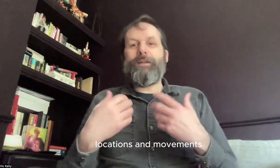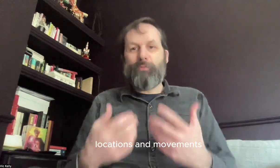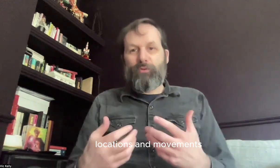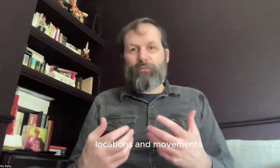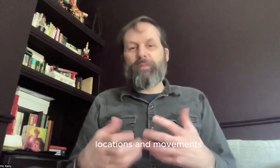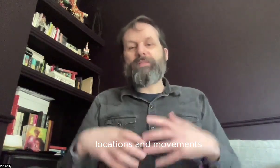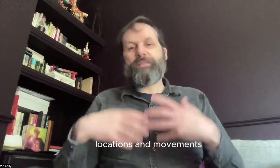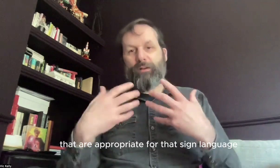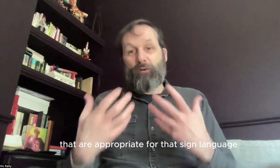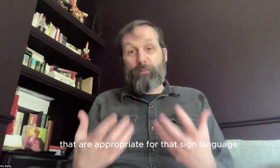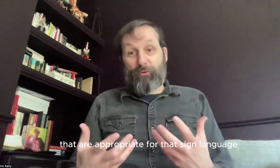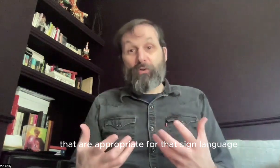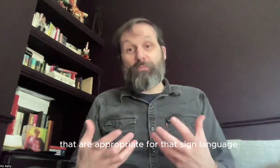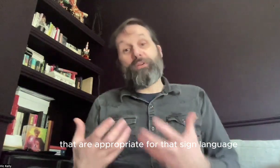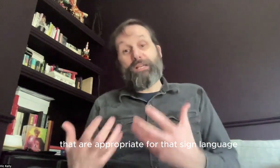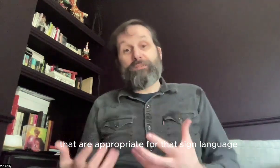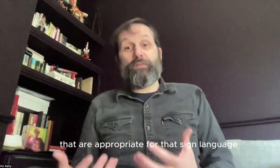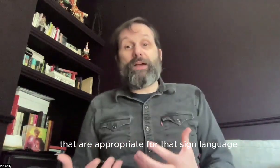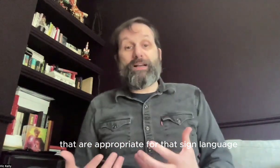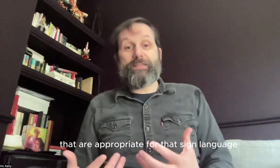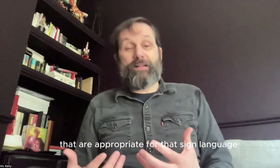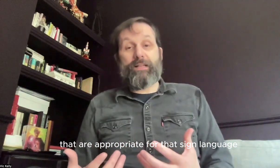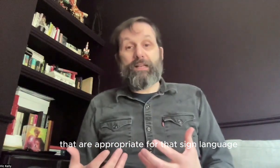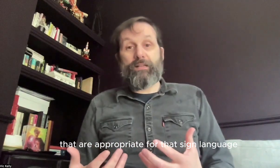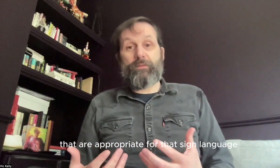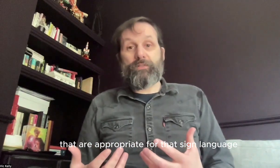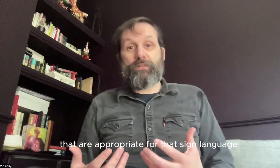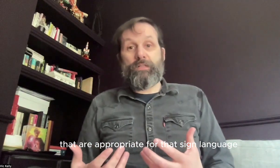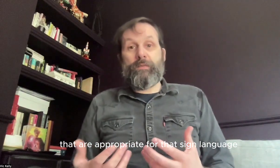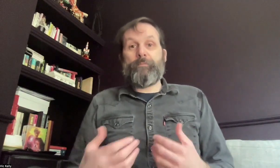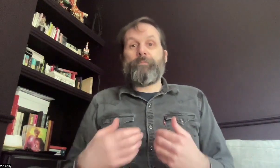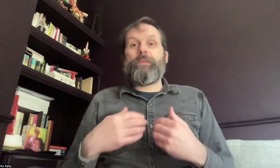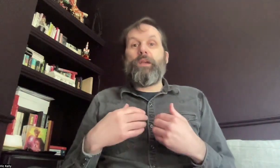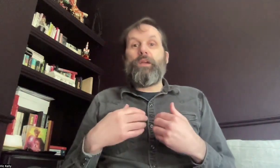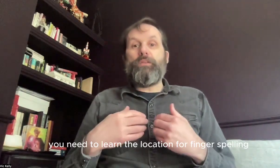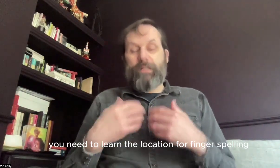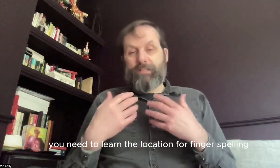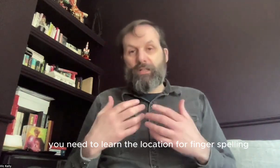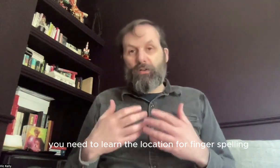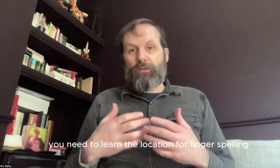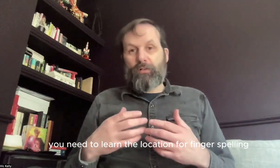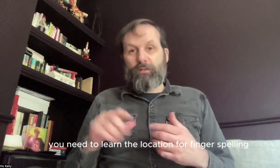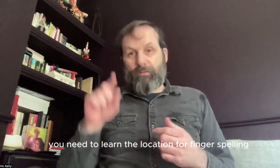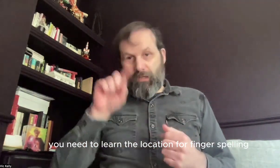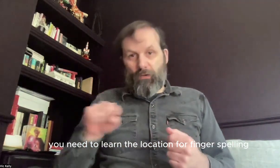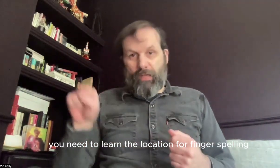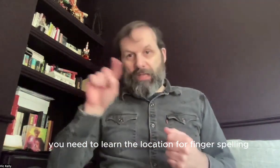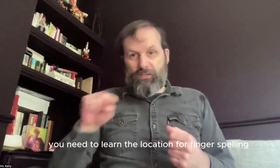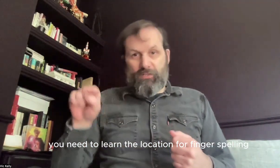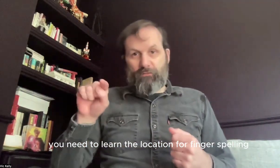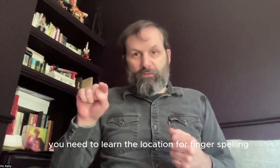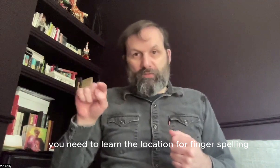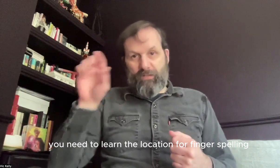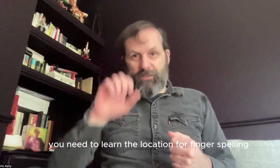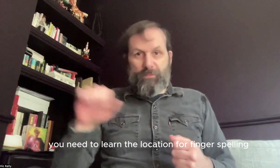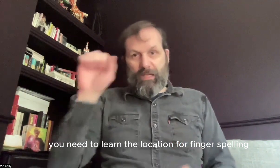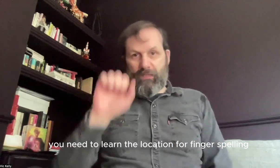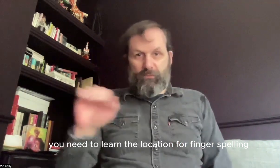and movements that are appropriate for that sign language. You need to learn the location for finger spelling, which